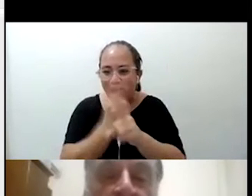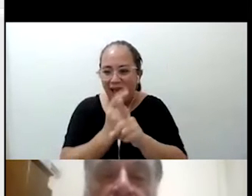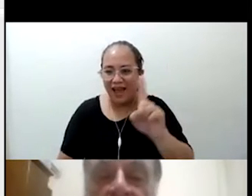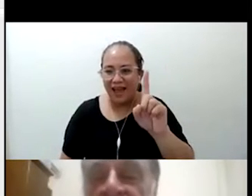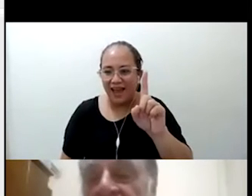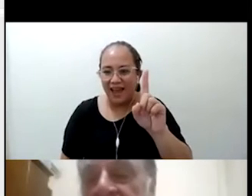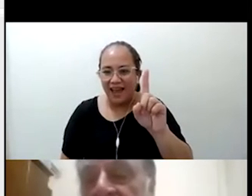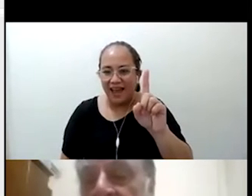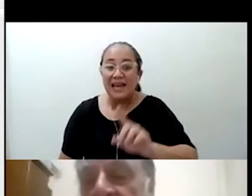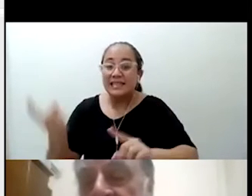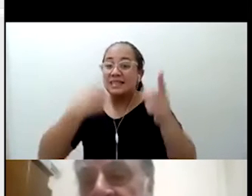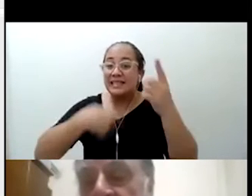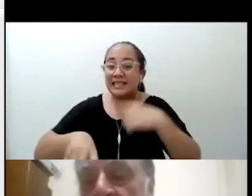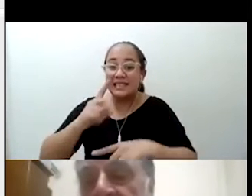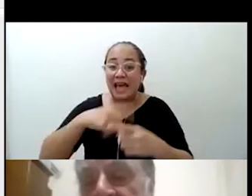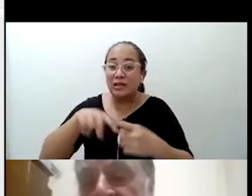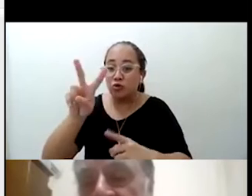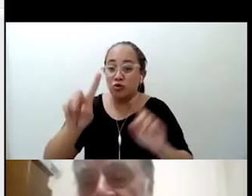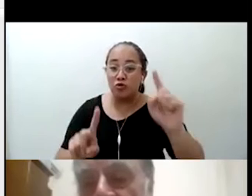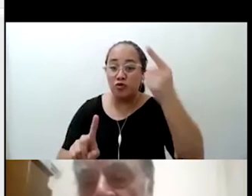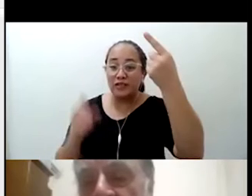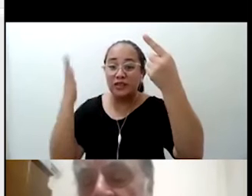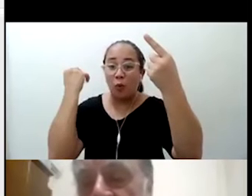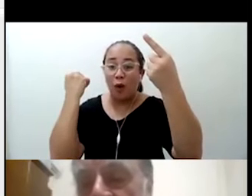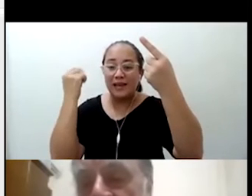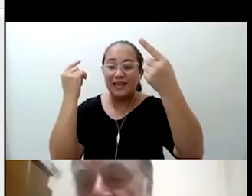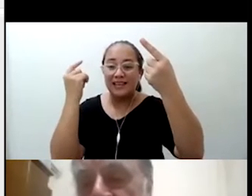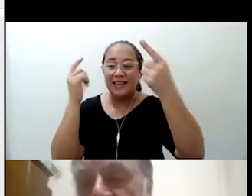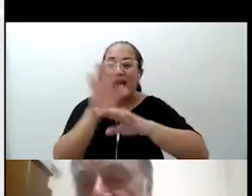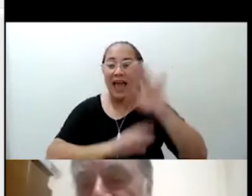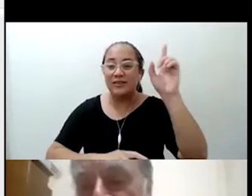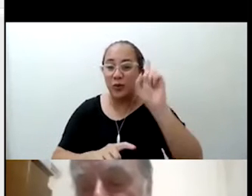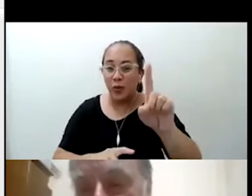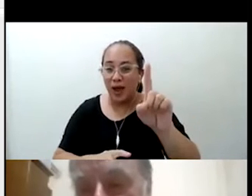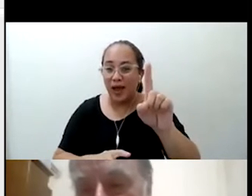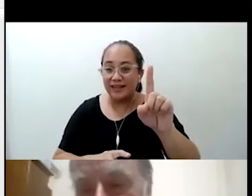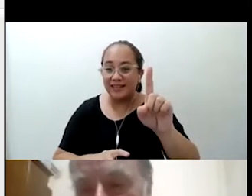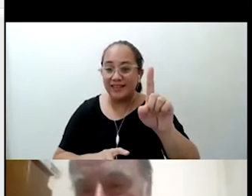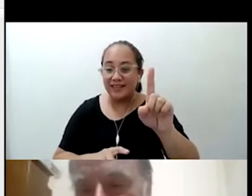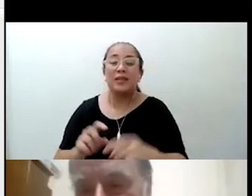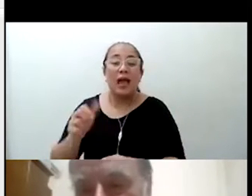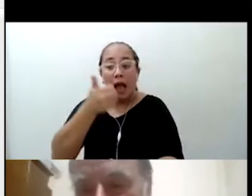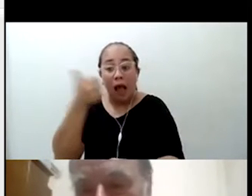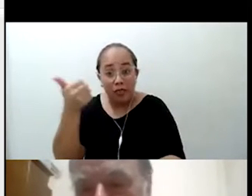sign 2 is the first sign because it's a one-handed sign. All the other signs are two-handed.